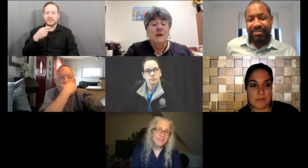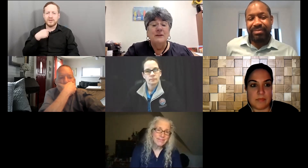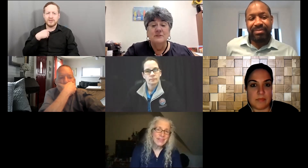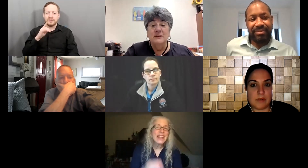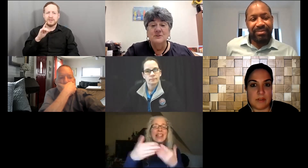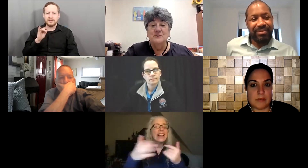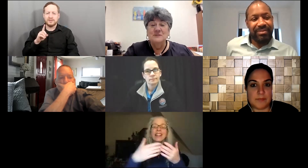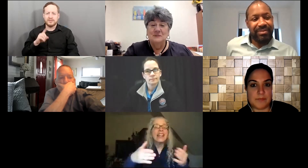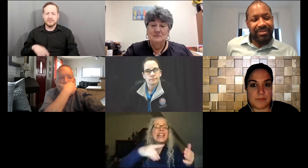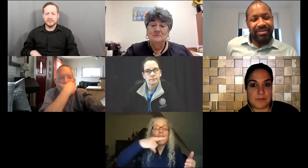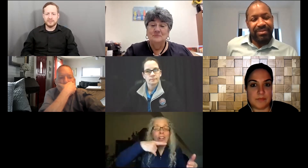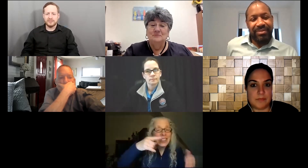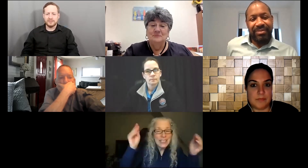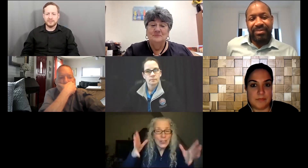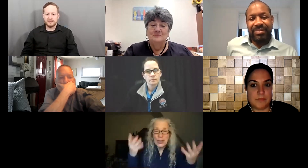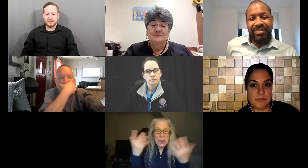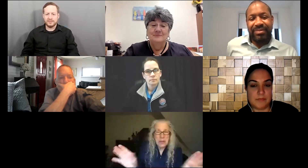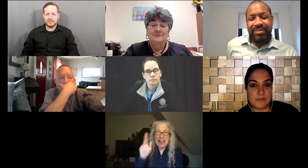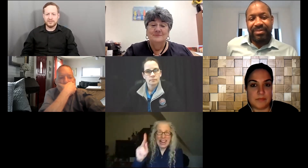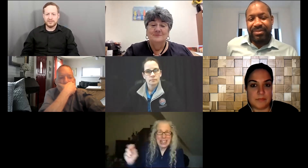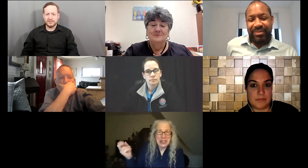Even regular teachers.